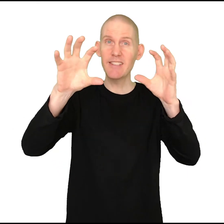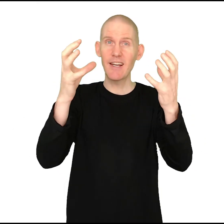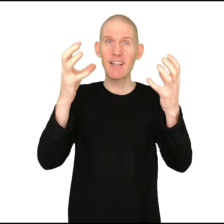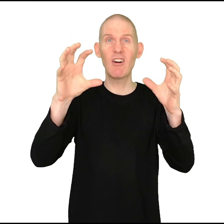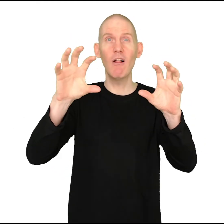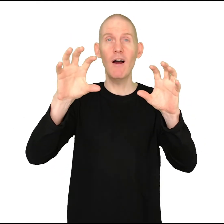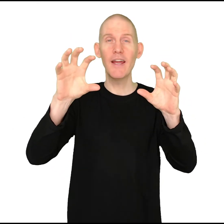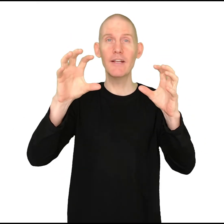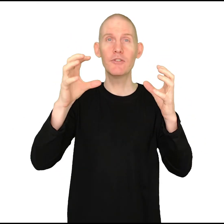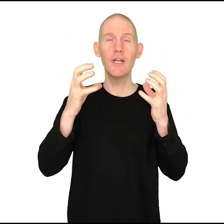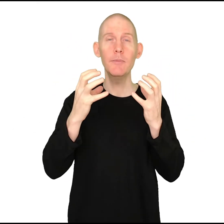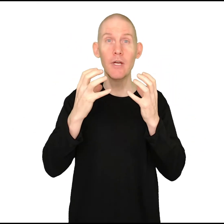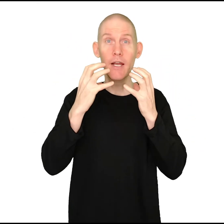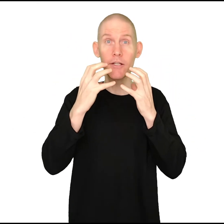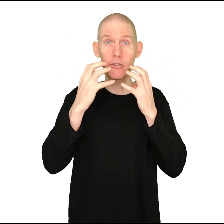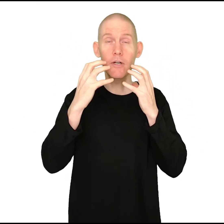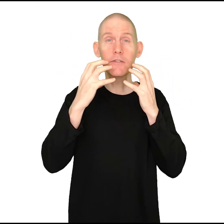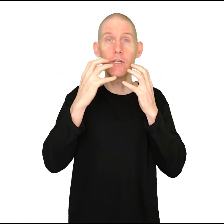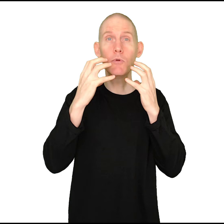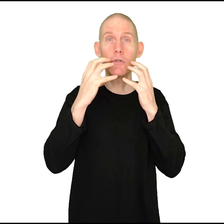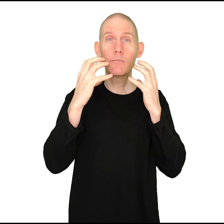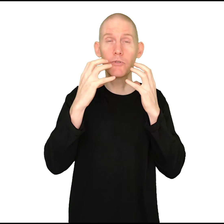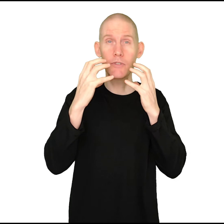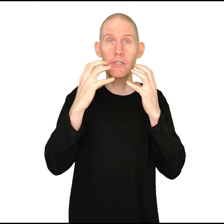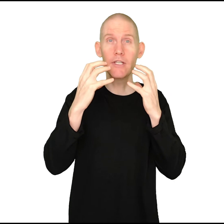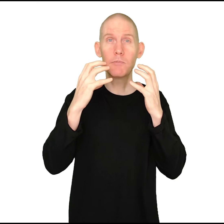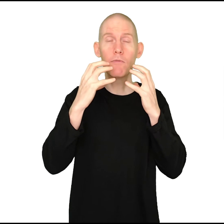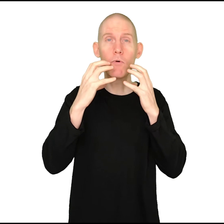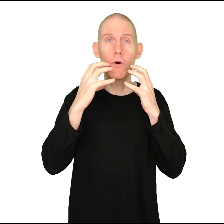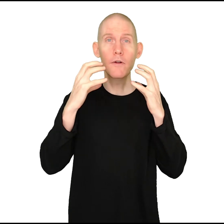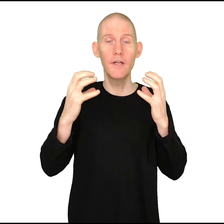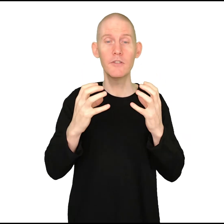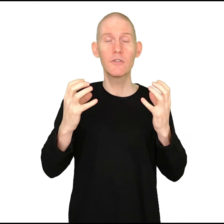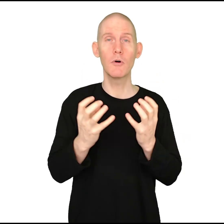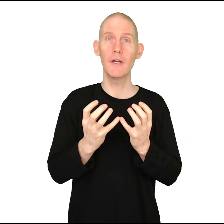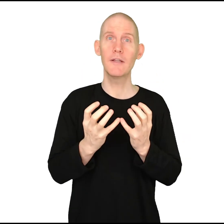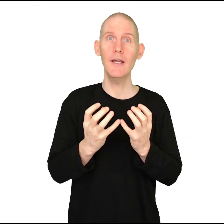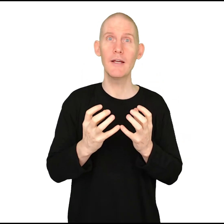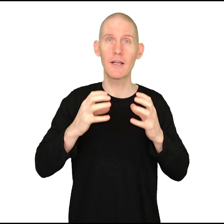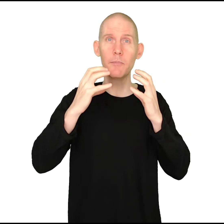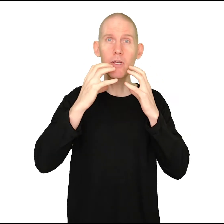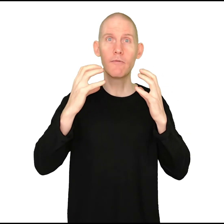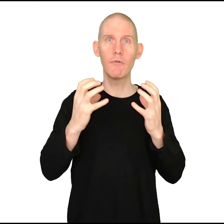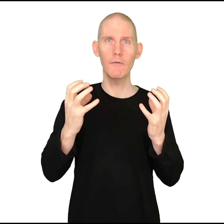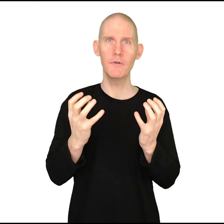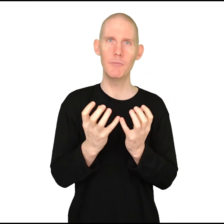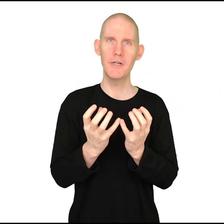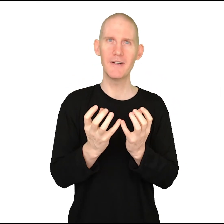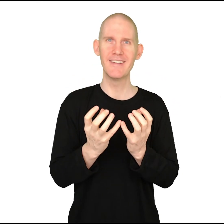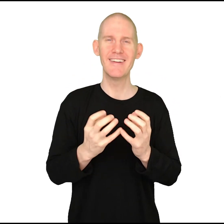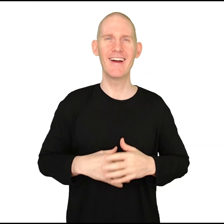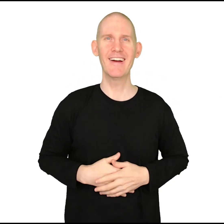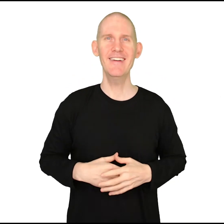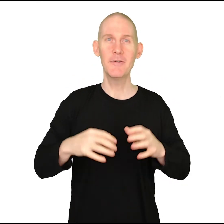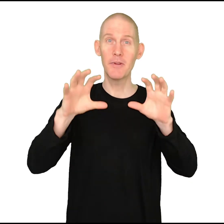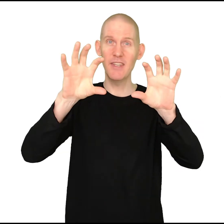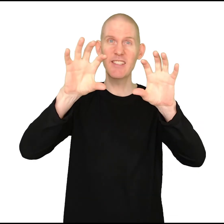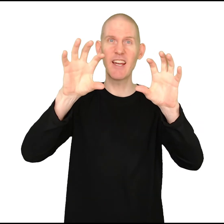of claw hand shapes and start similar position as before and then just go like that, like a big fluffy beard. With these hand